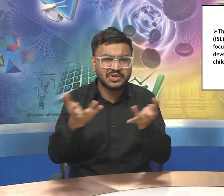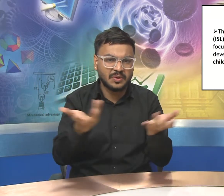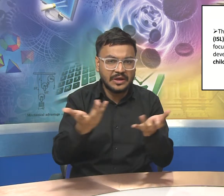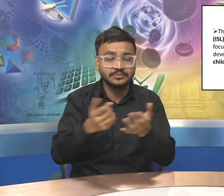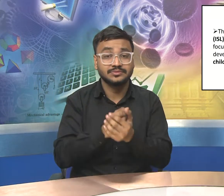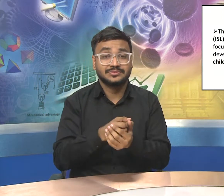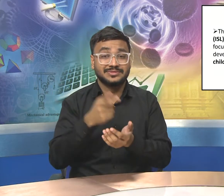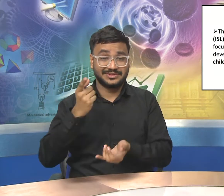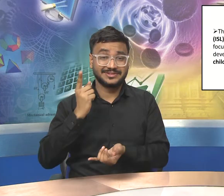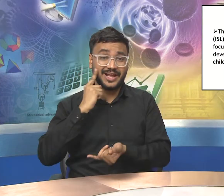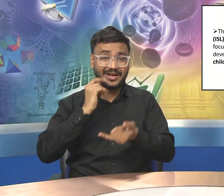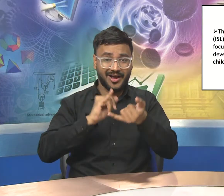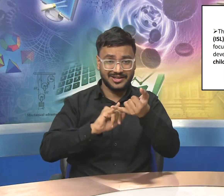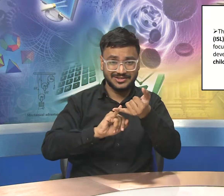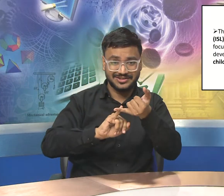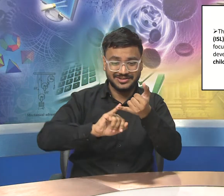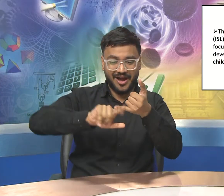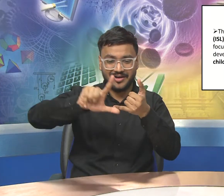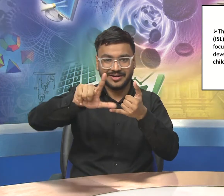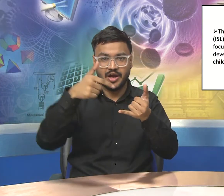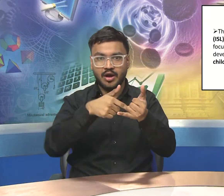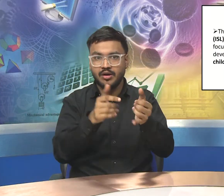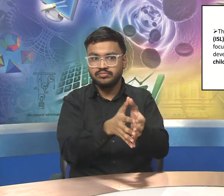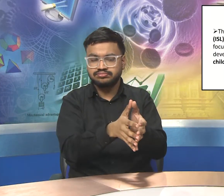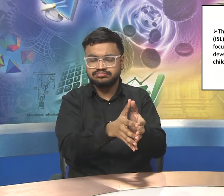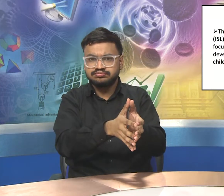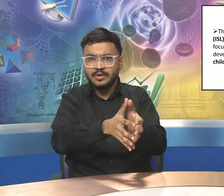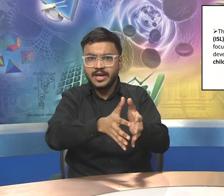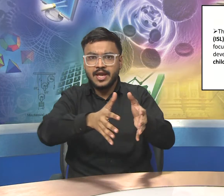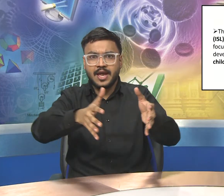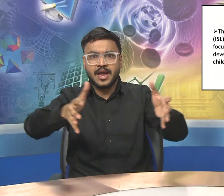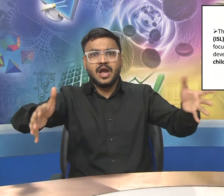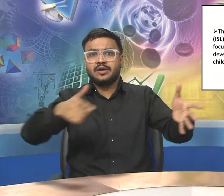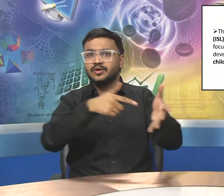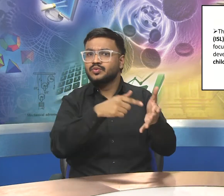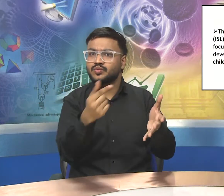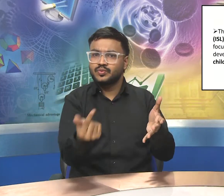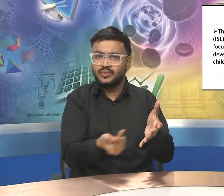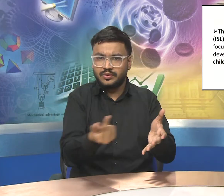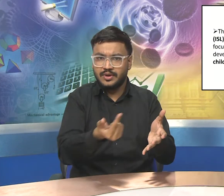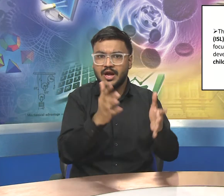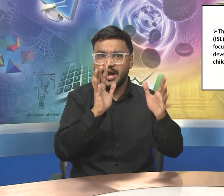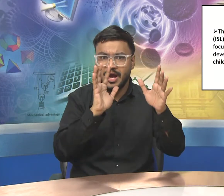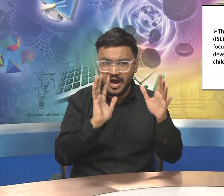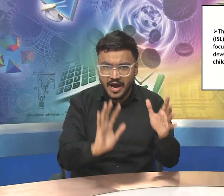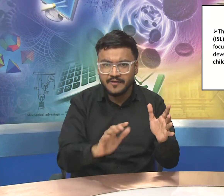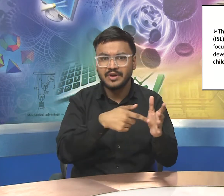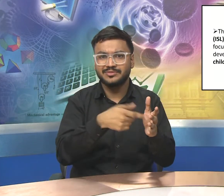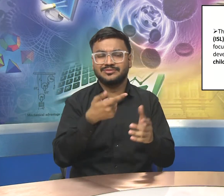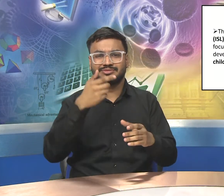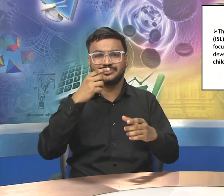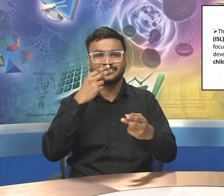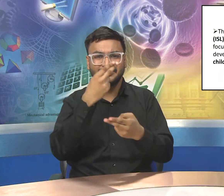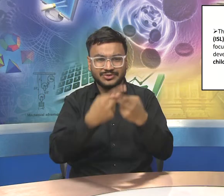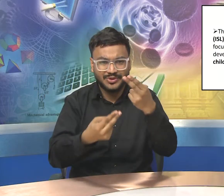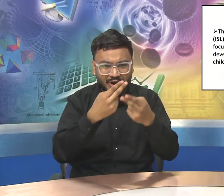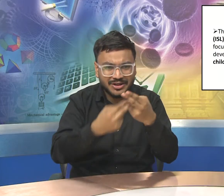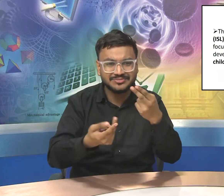This lesson explains how ISL, Indian Sign Language, was developed